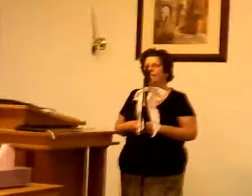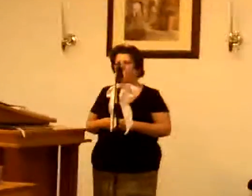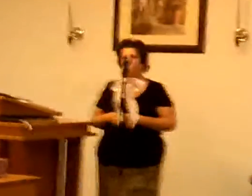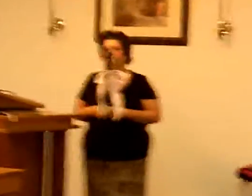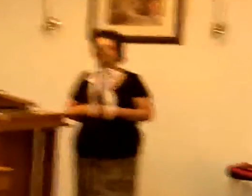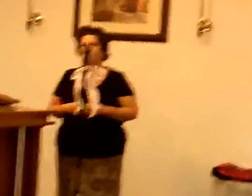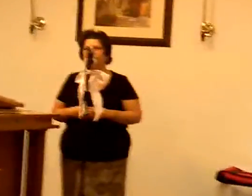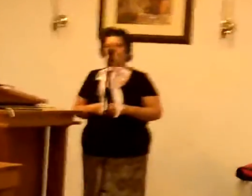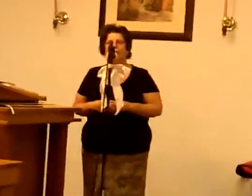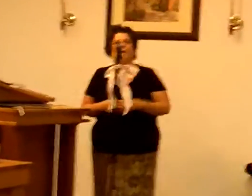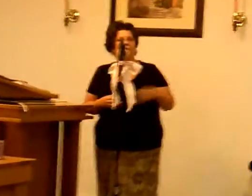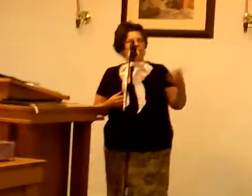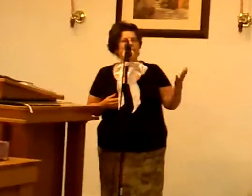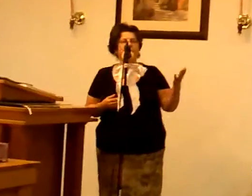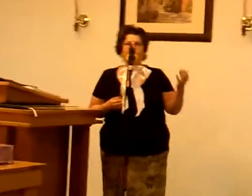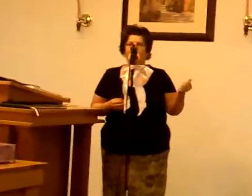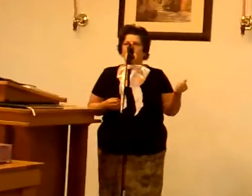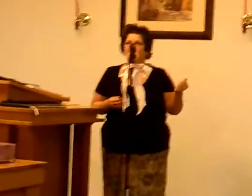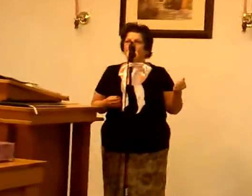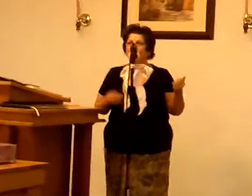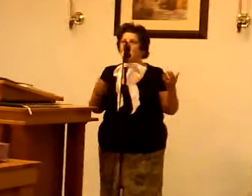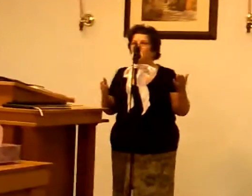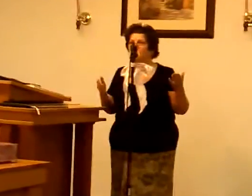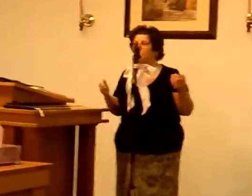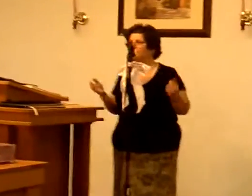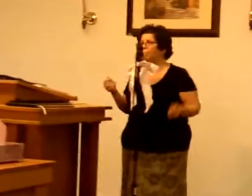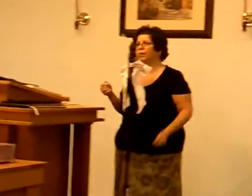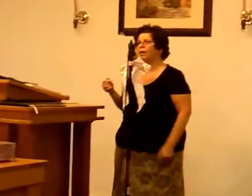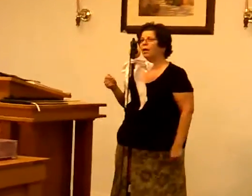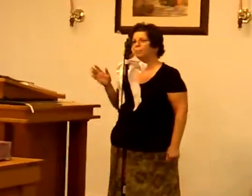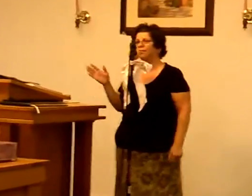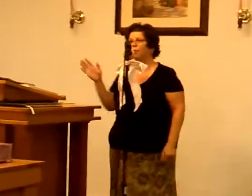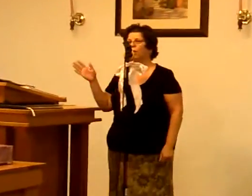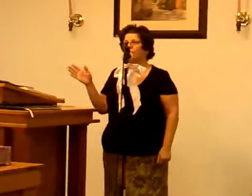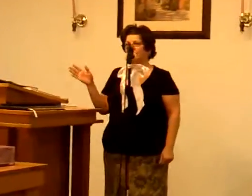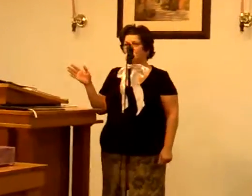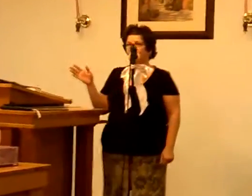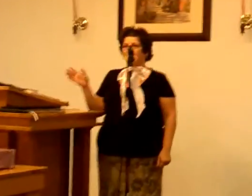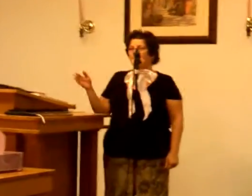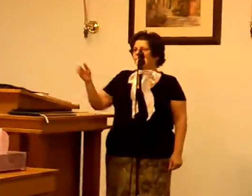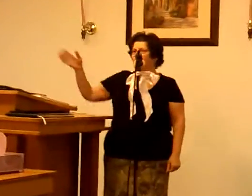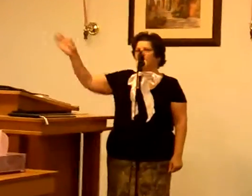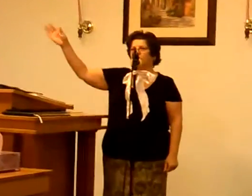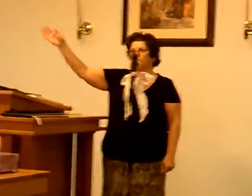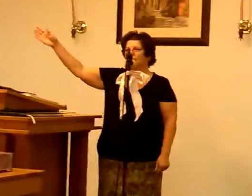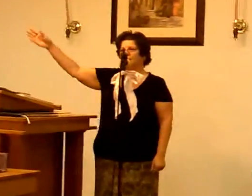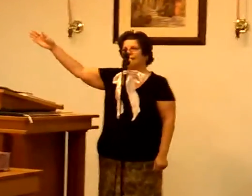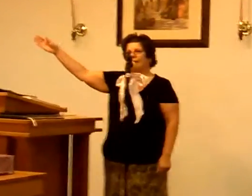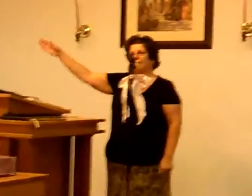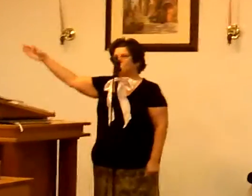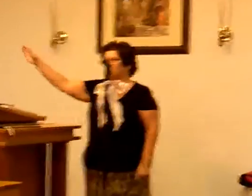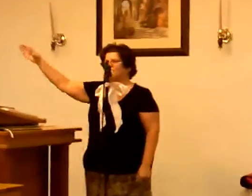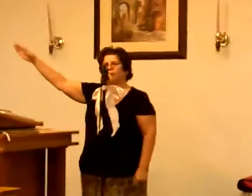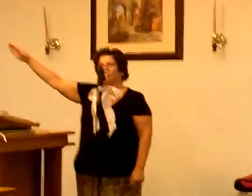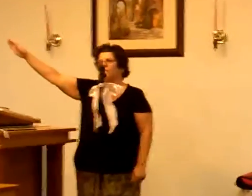get home. And what is your first love? Your first love is putting God before everything. When you first got saved, you knelt and